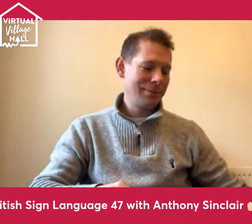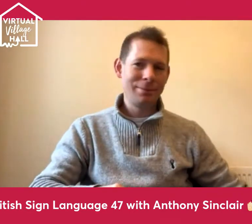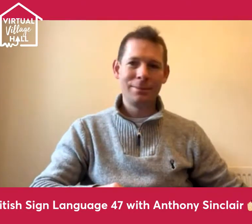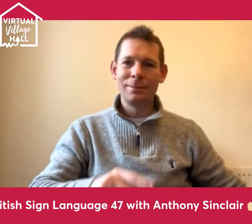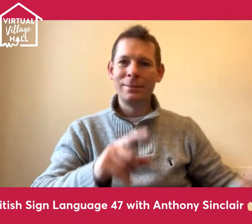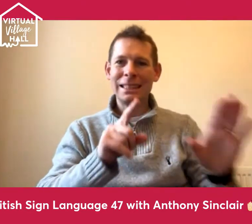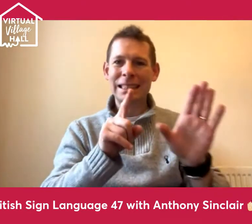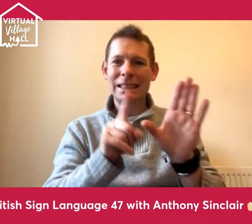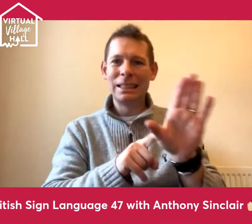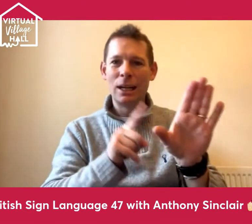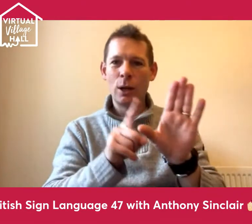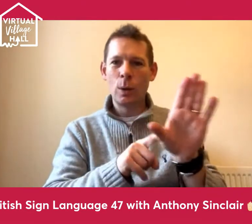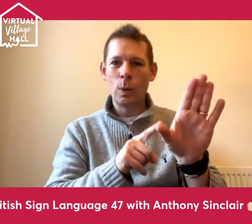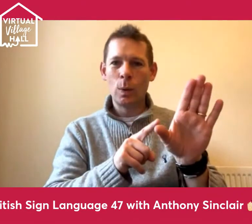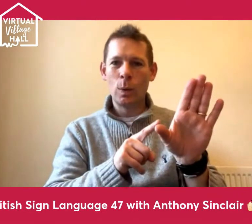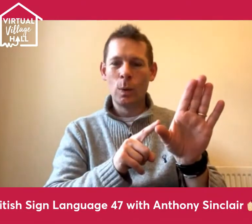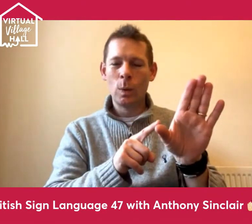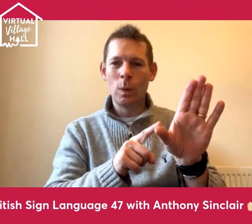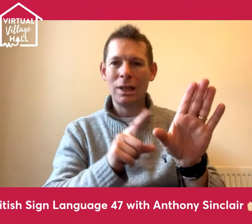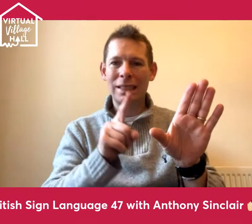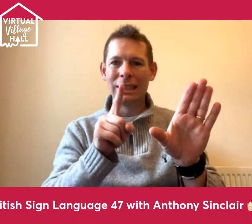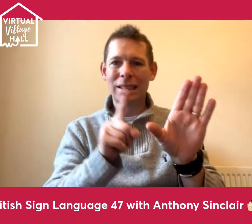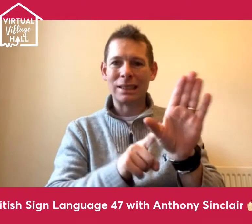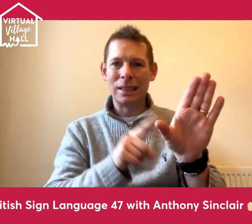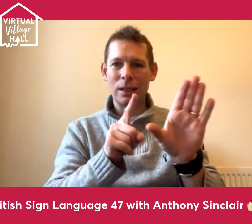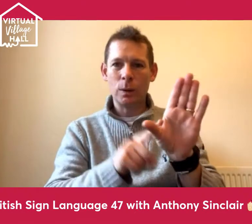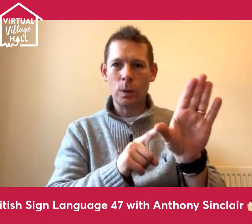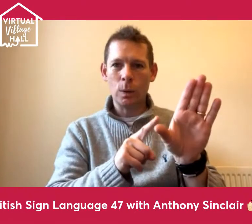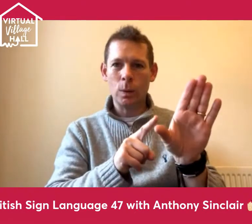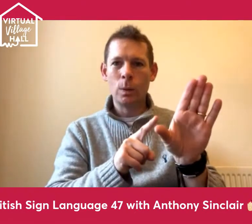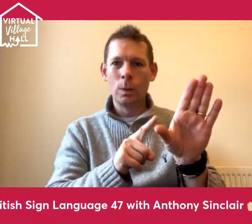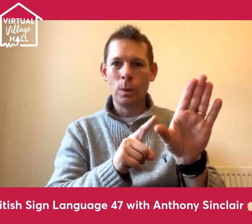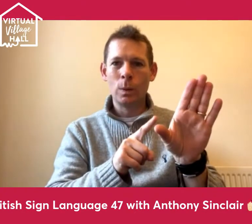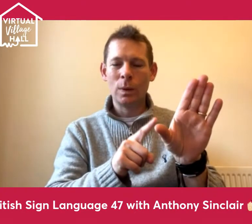And here we have yellow. Yellow.